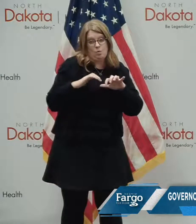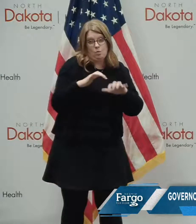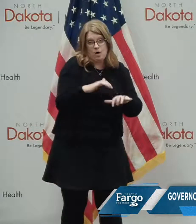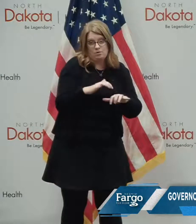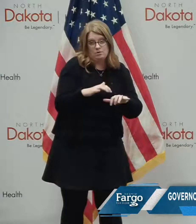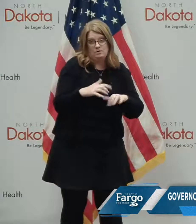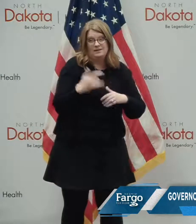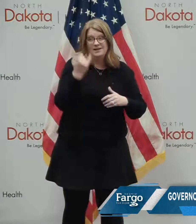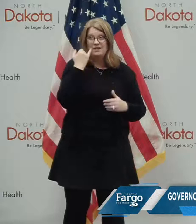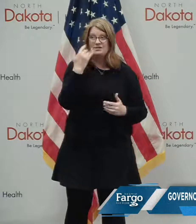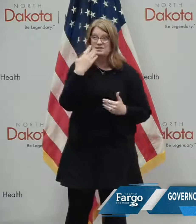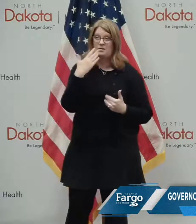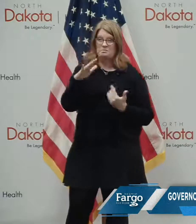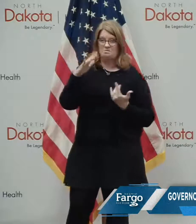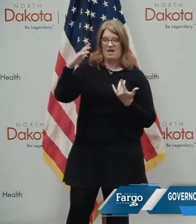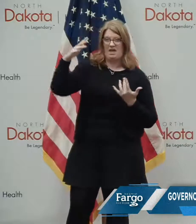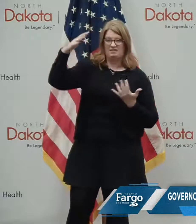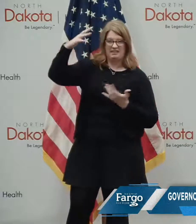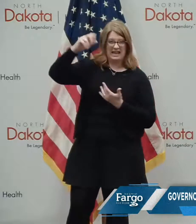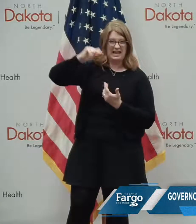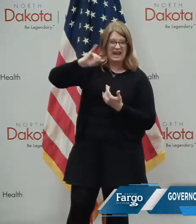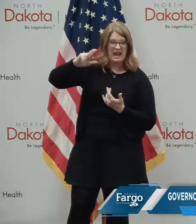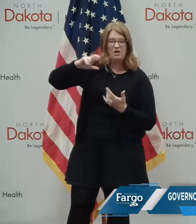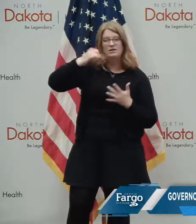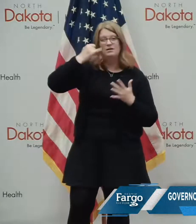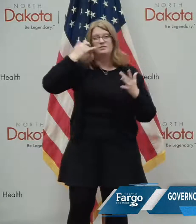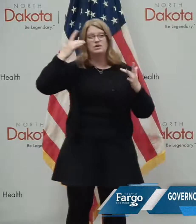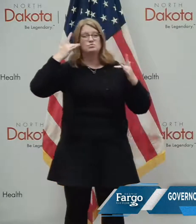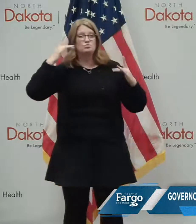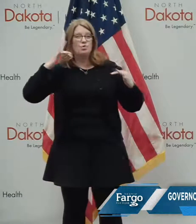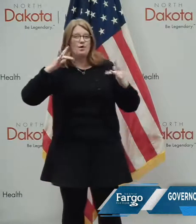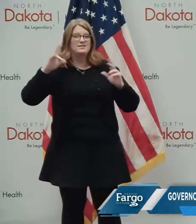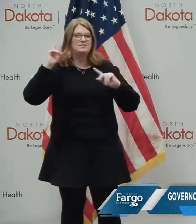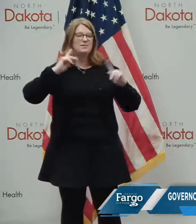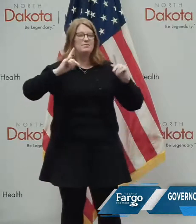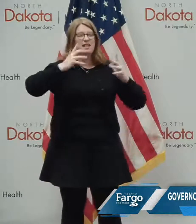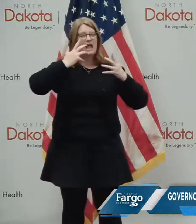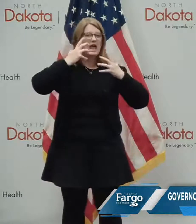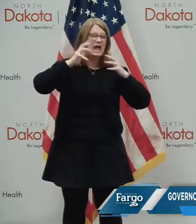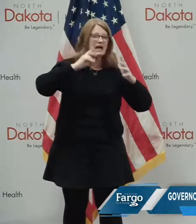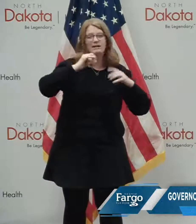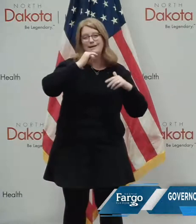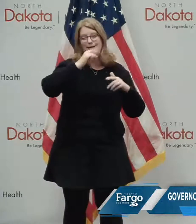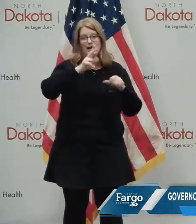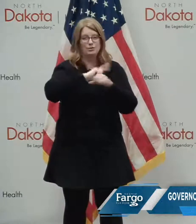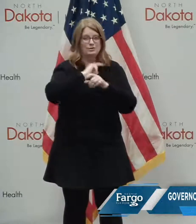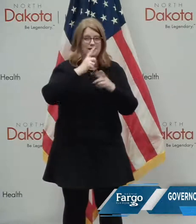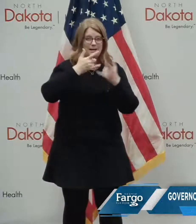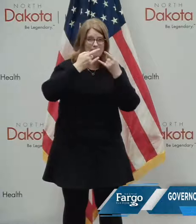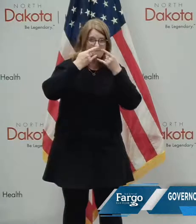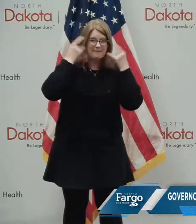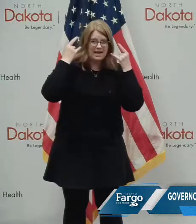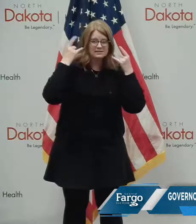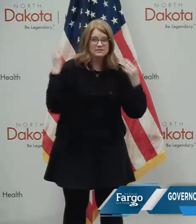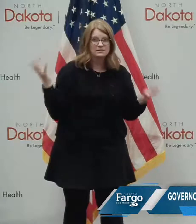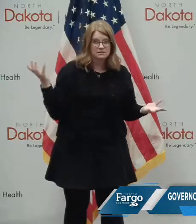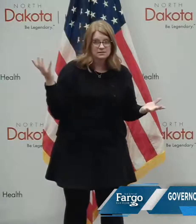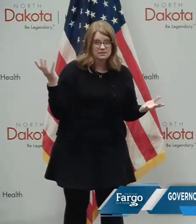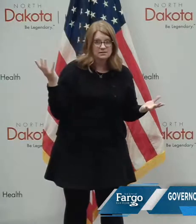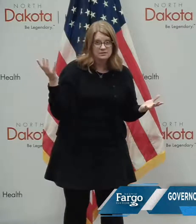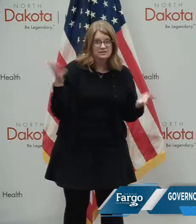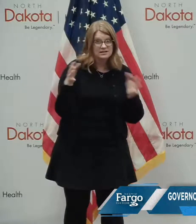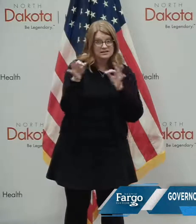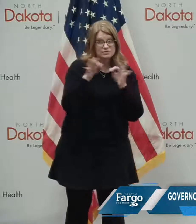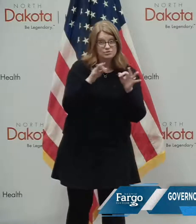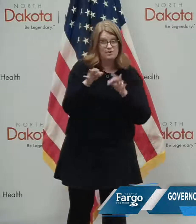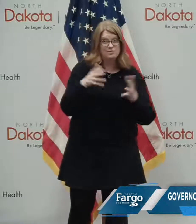bad circulation, if it's got noise where people are shouting and not talking, not wearing masks. I mean, what I may have just described is some bars in